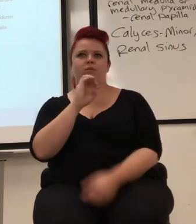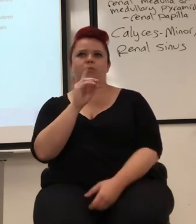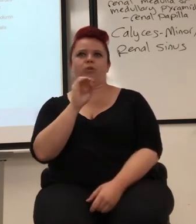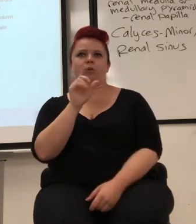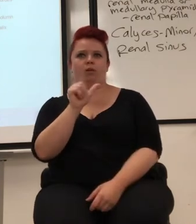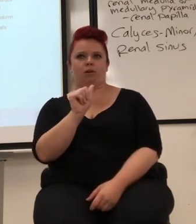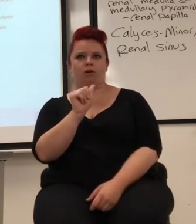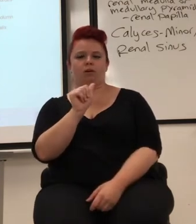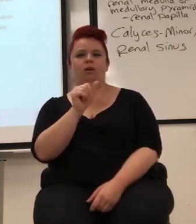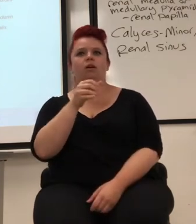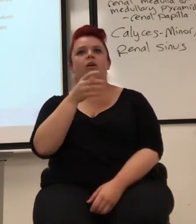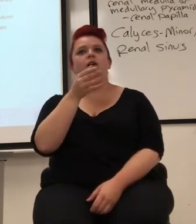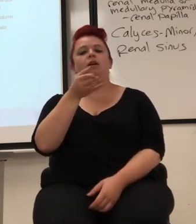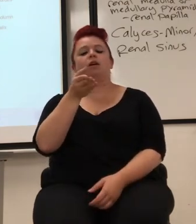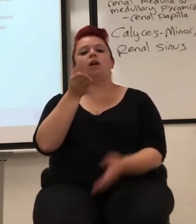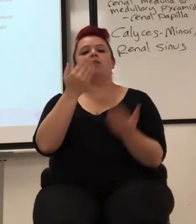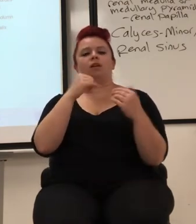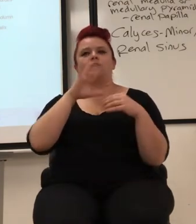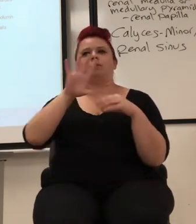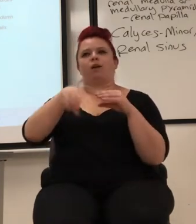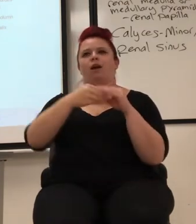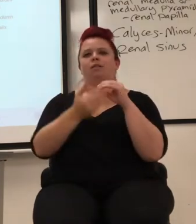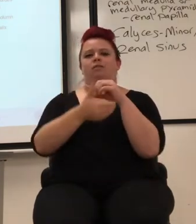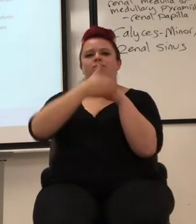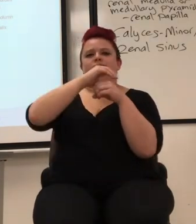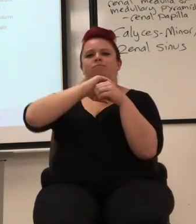cap around that, a little capsule.